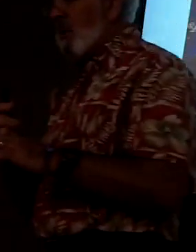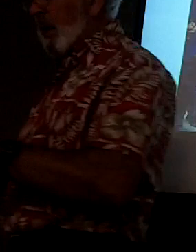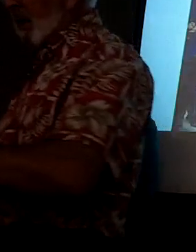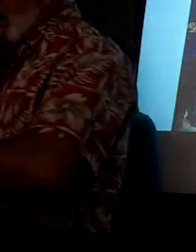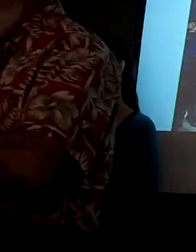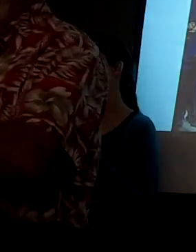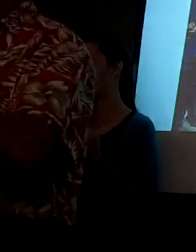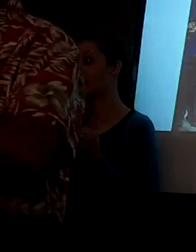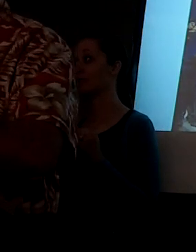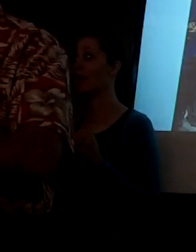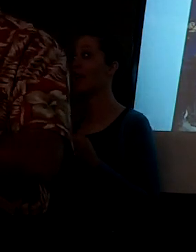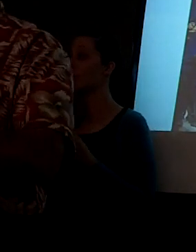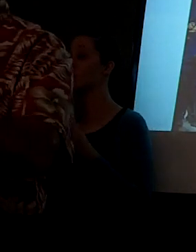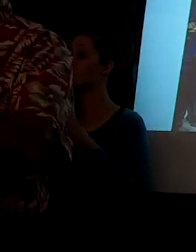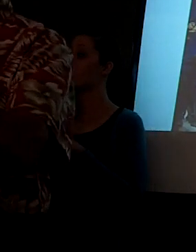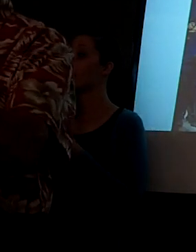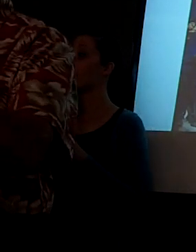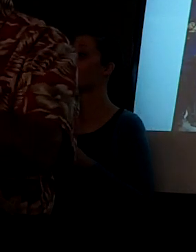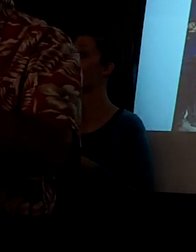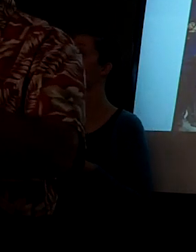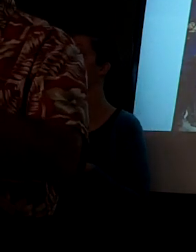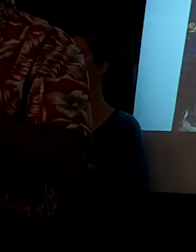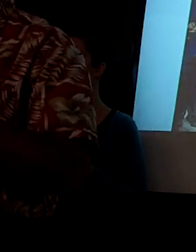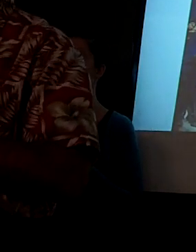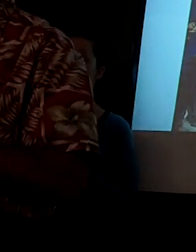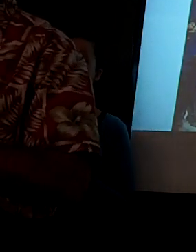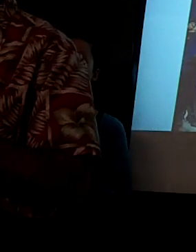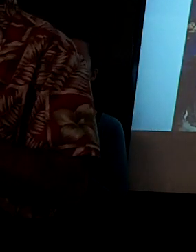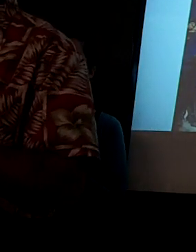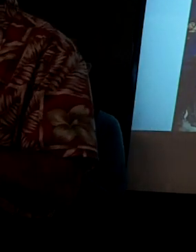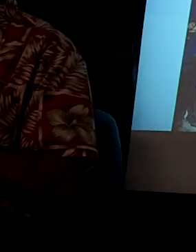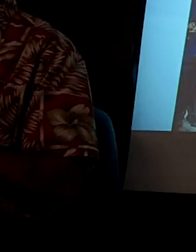if you came in late, I'll mark you here. I'll